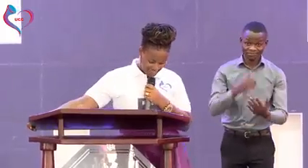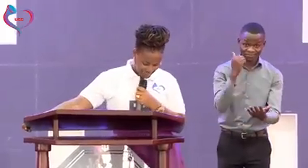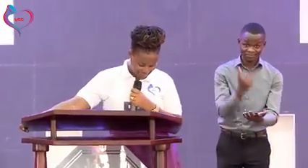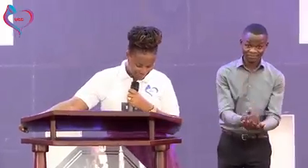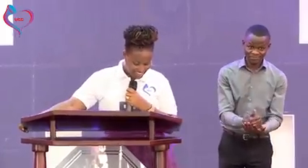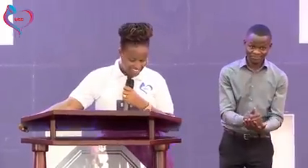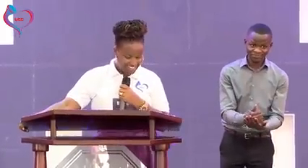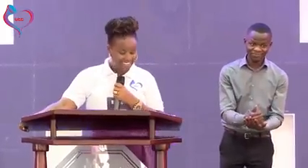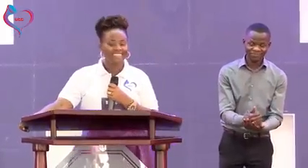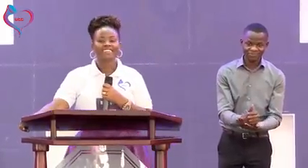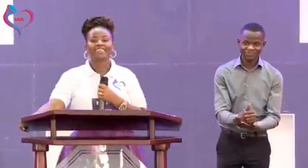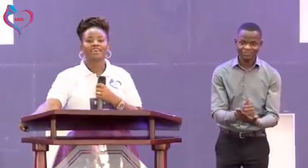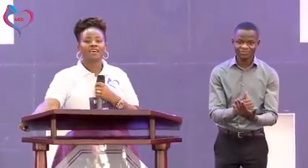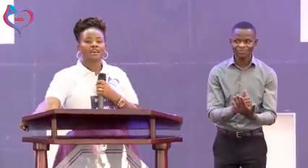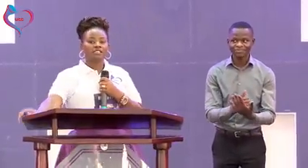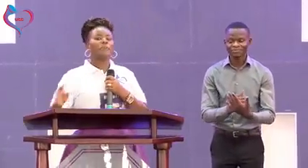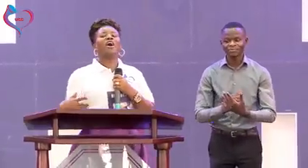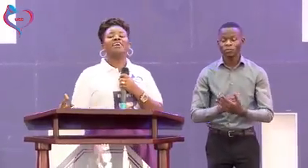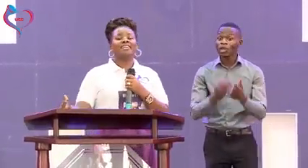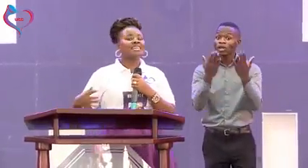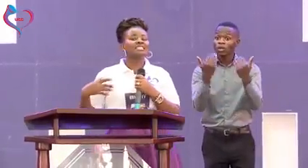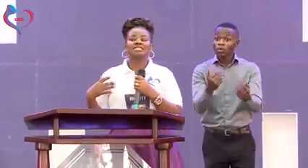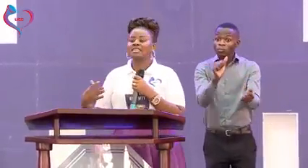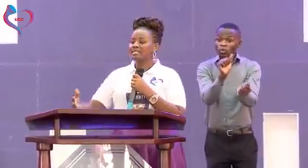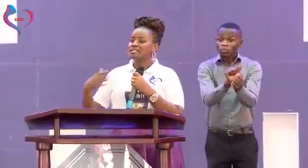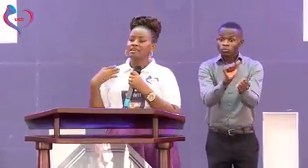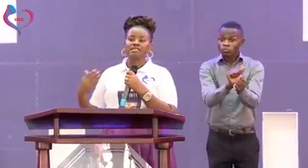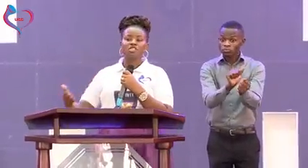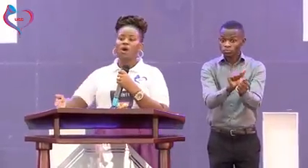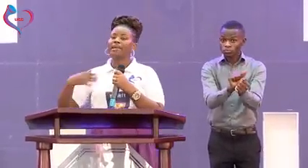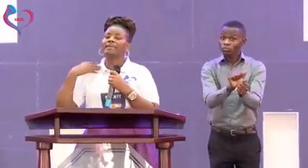Amen. Amen. So Paul